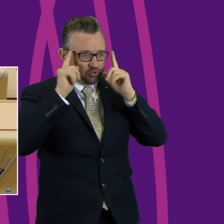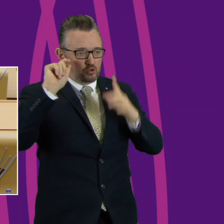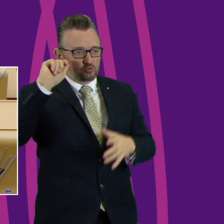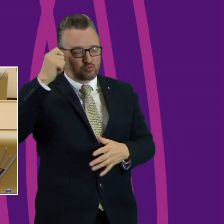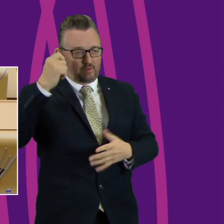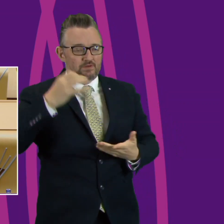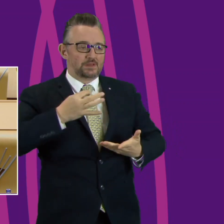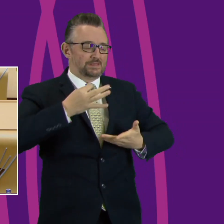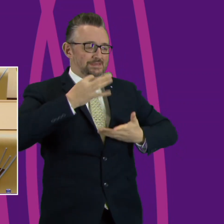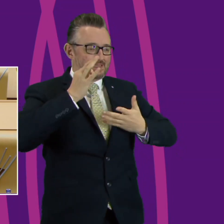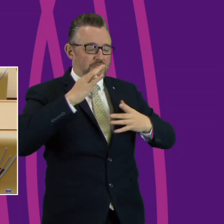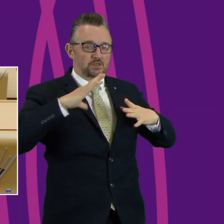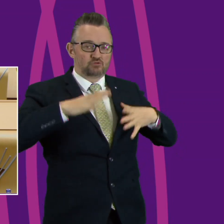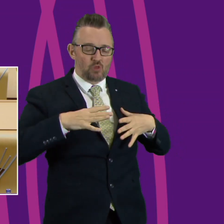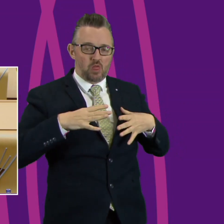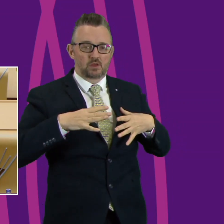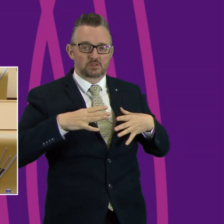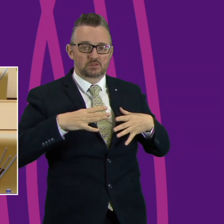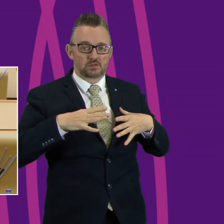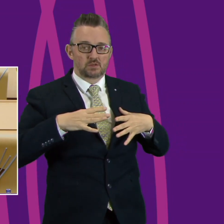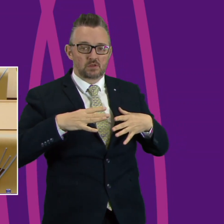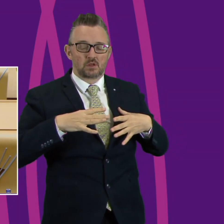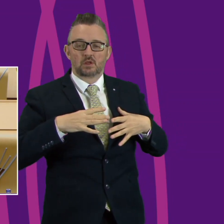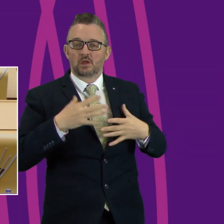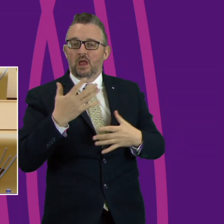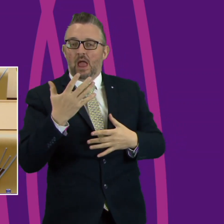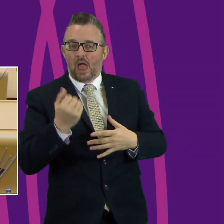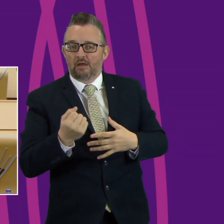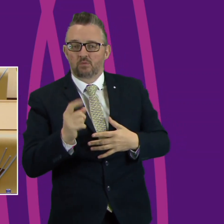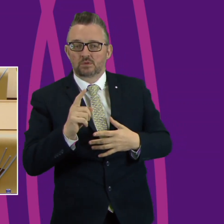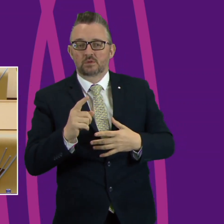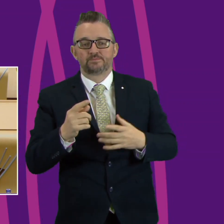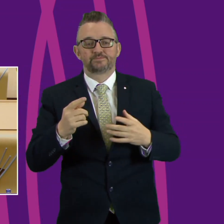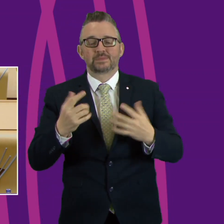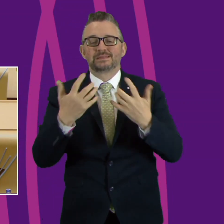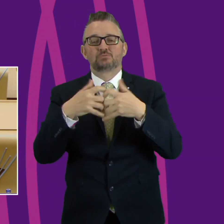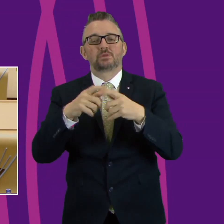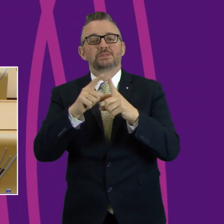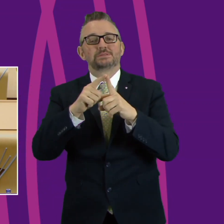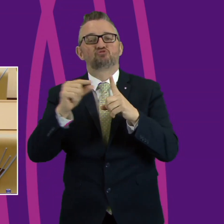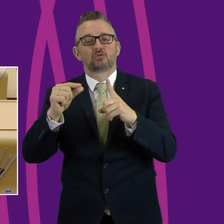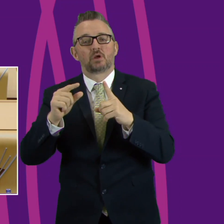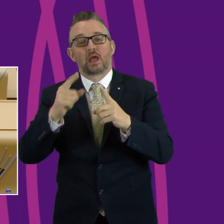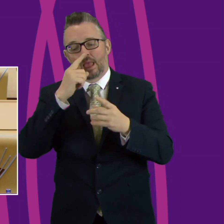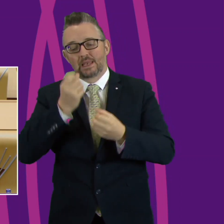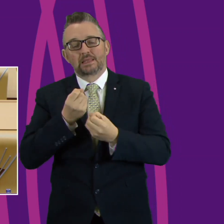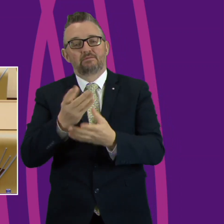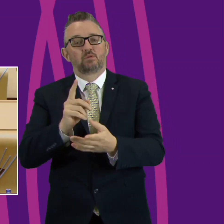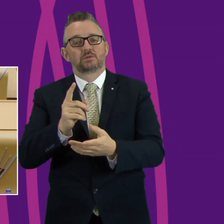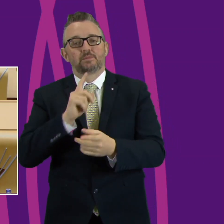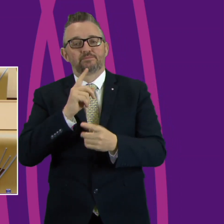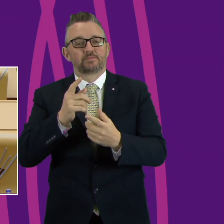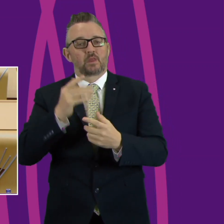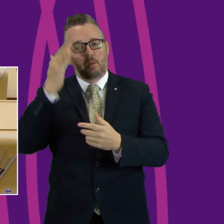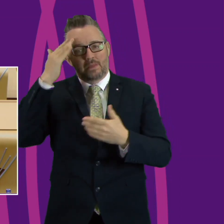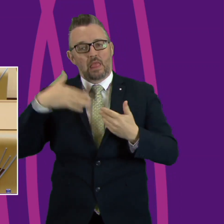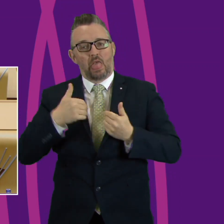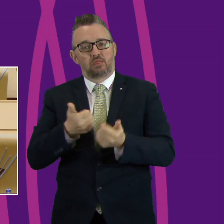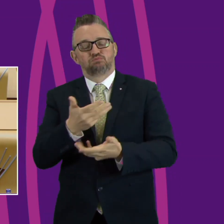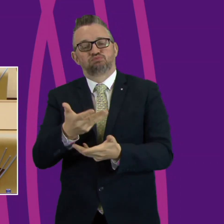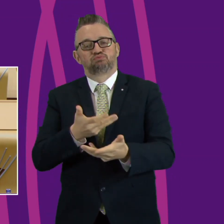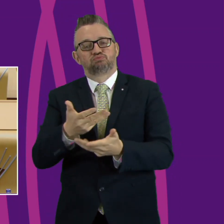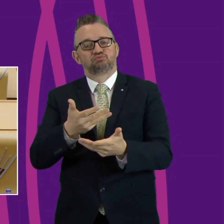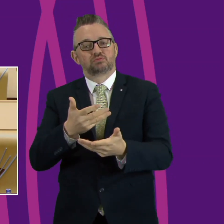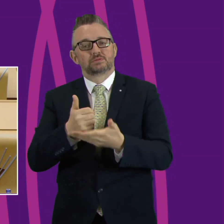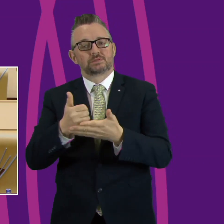on, and in addition have made use of particularly digital technologies to provide mental health support to their staff.